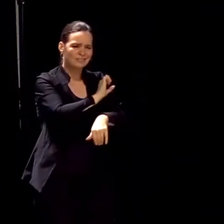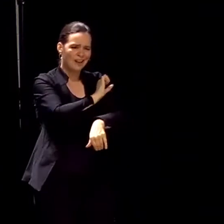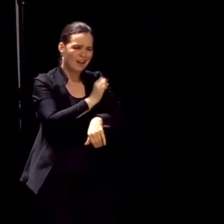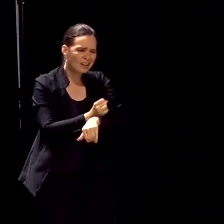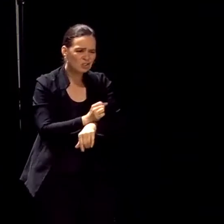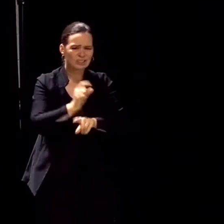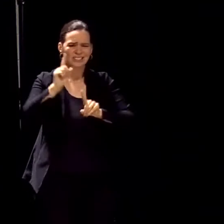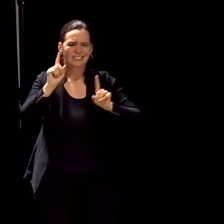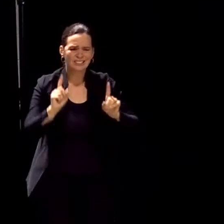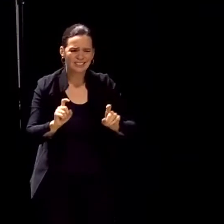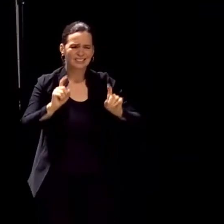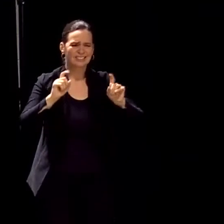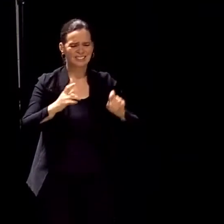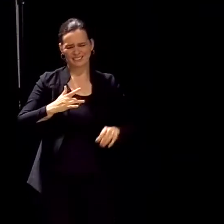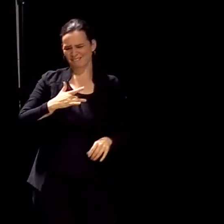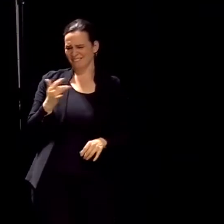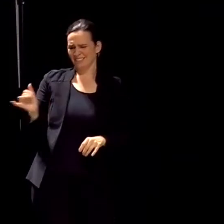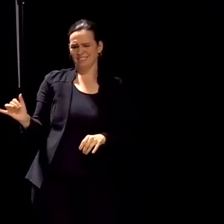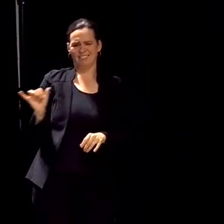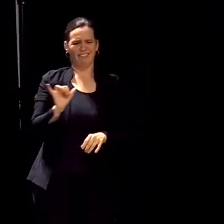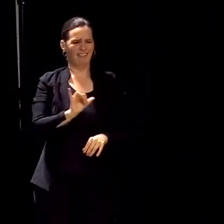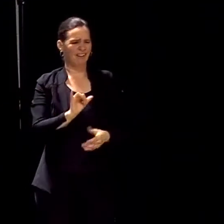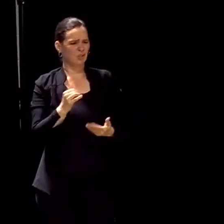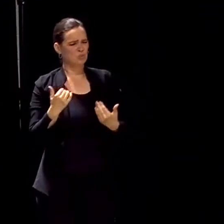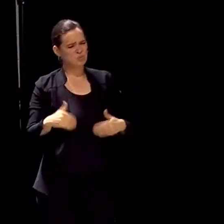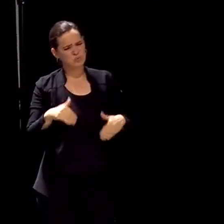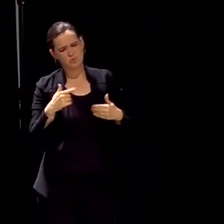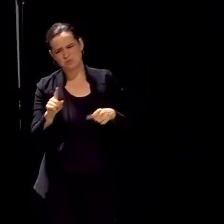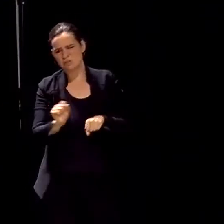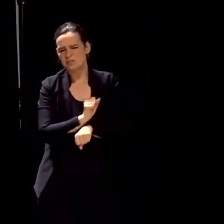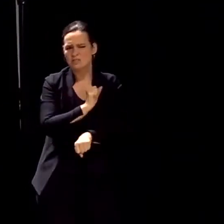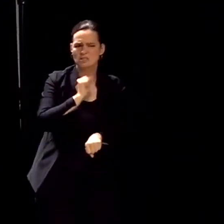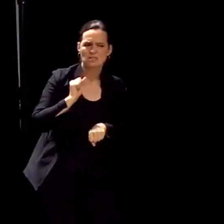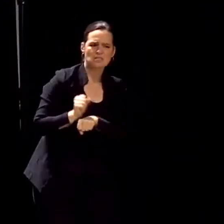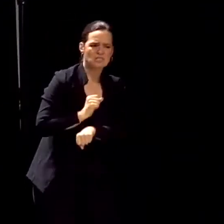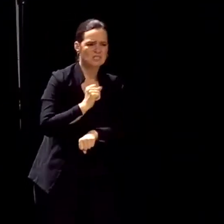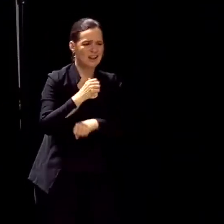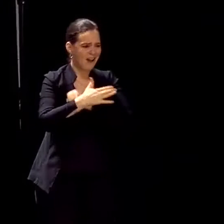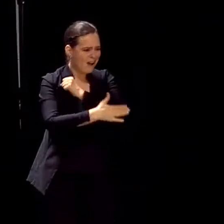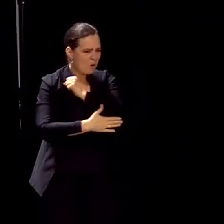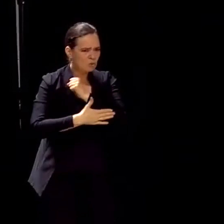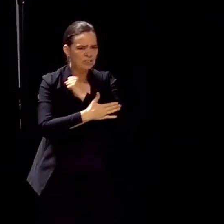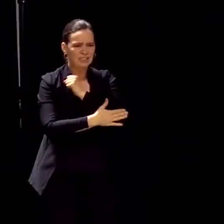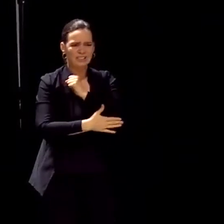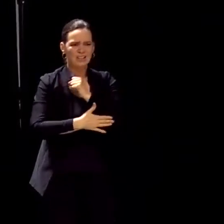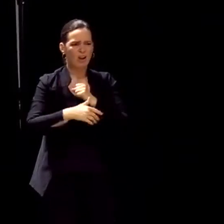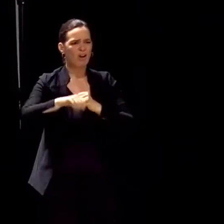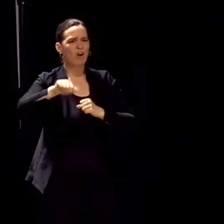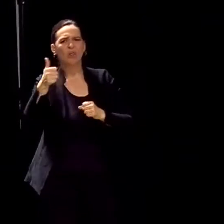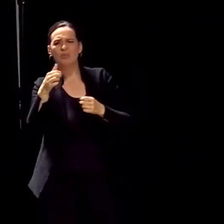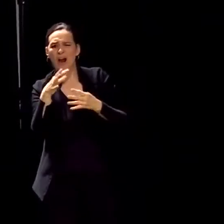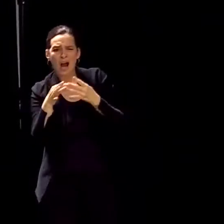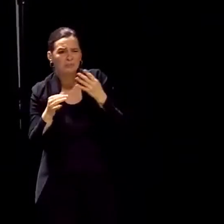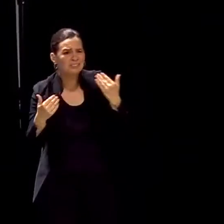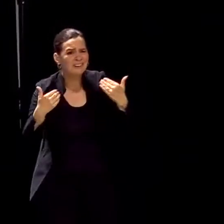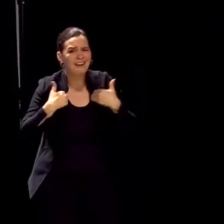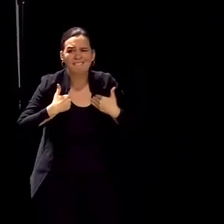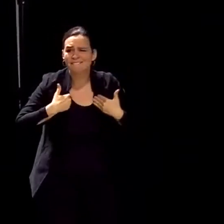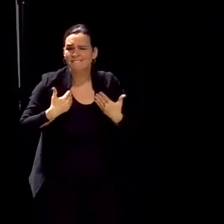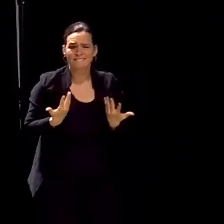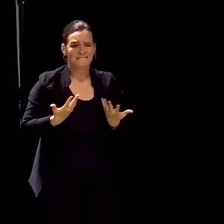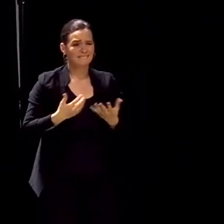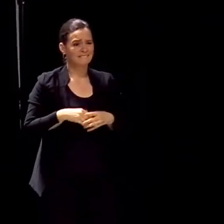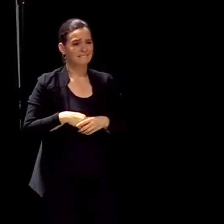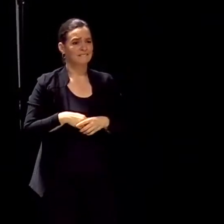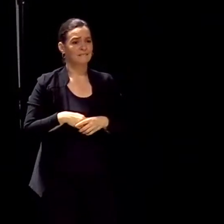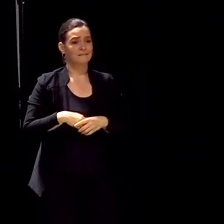be needing more work as the months go on? What's the alternative? So what we have to do as a community is we have